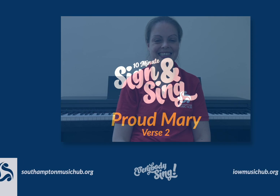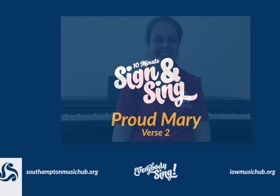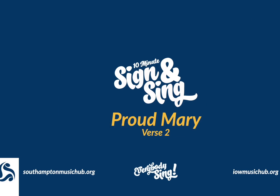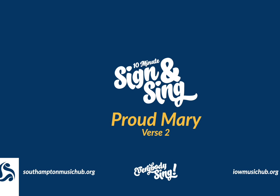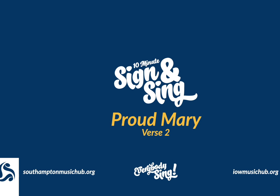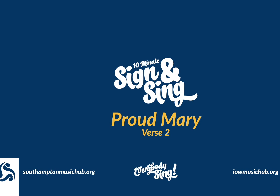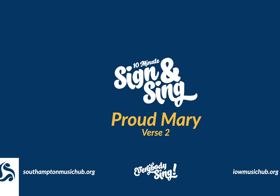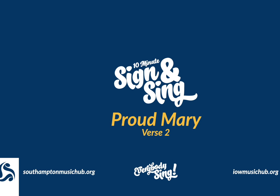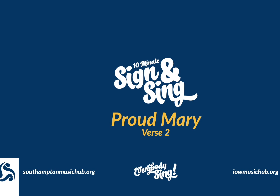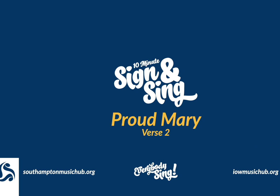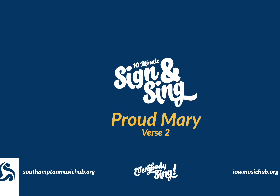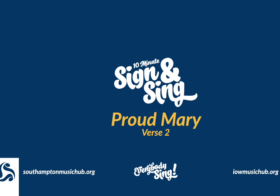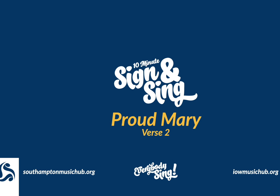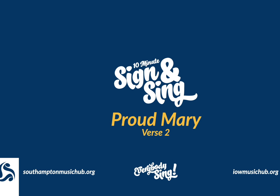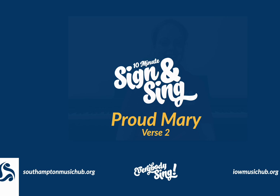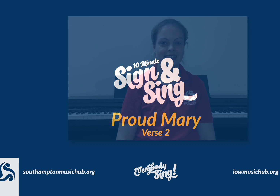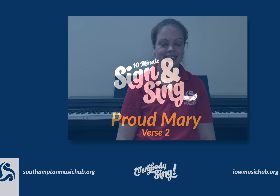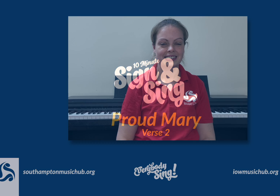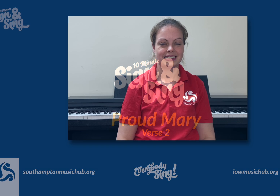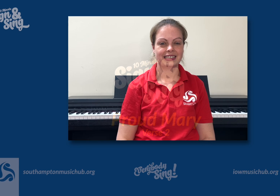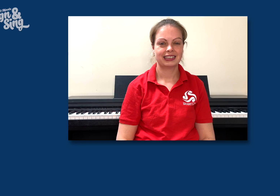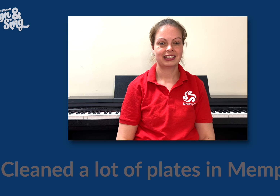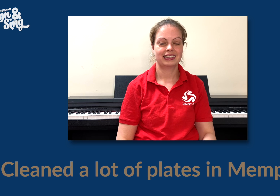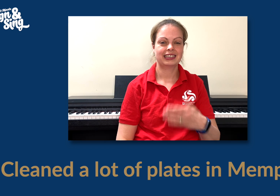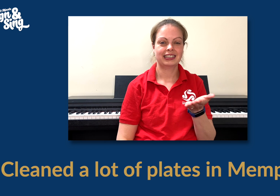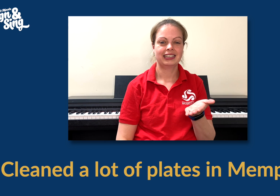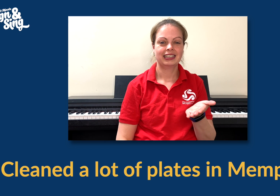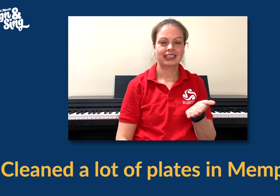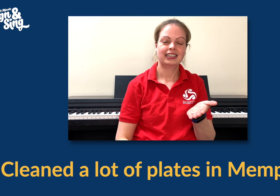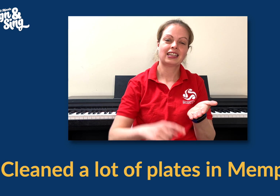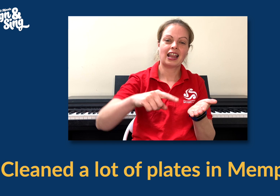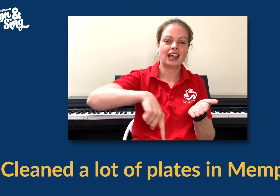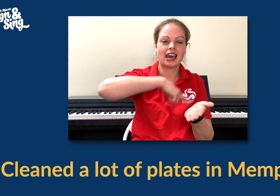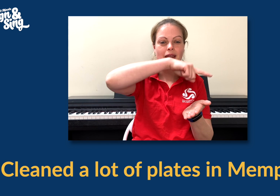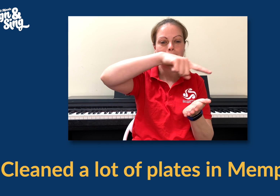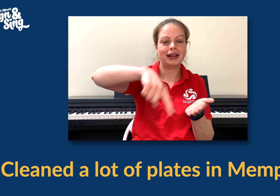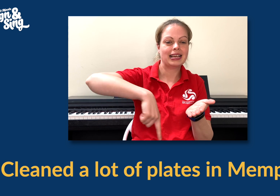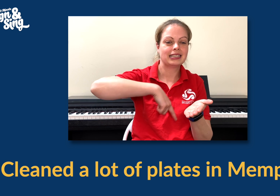Cleaned